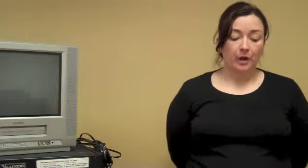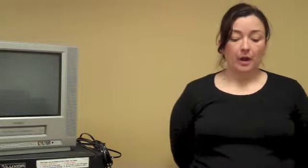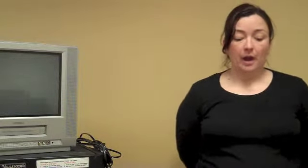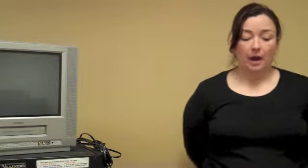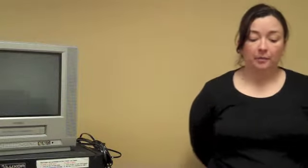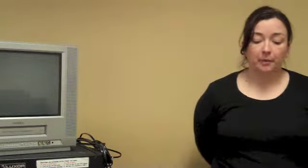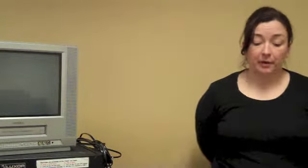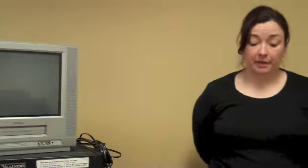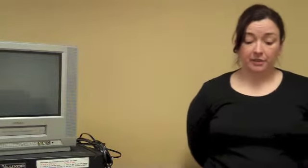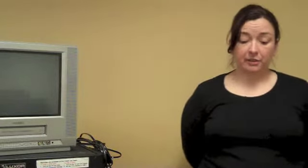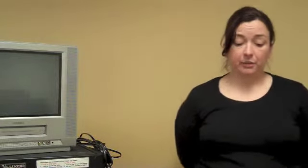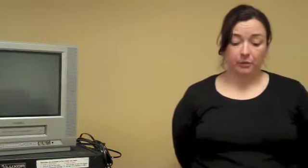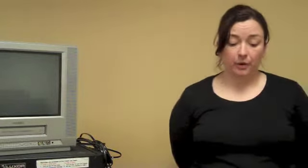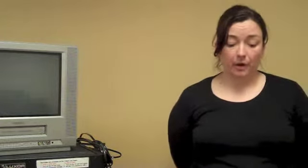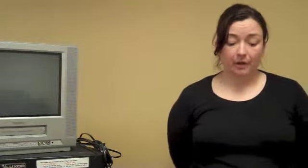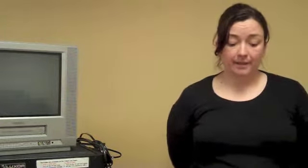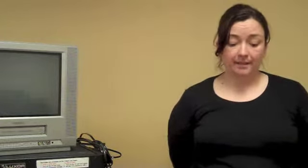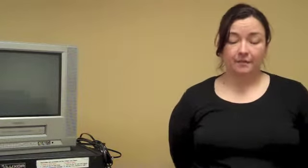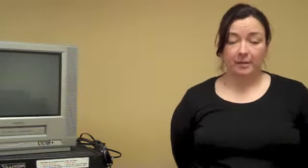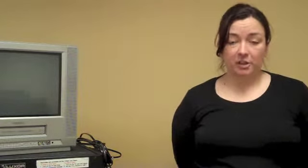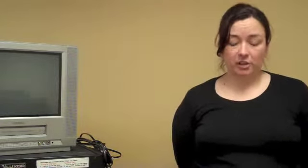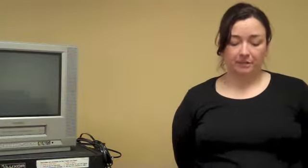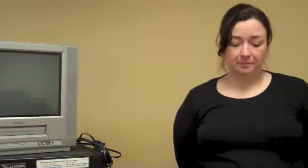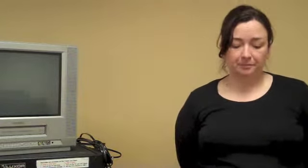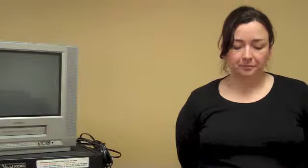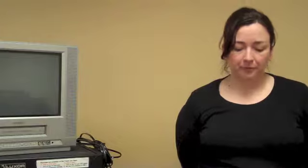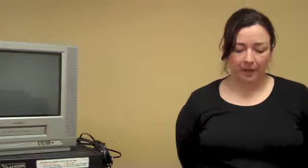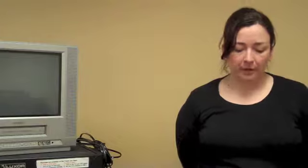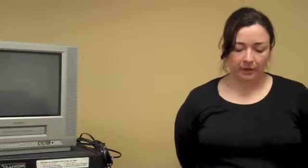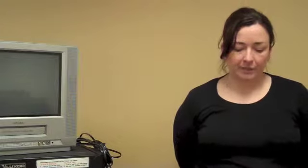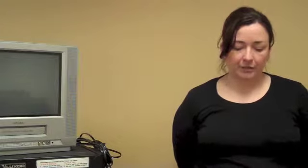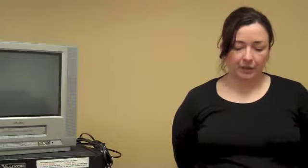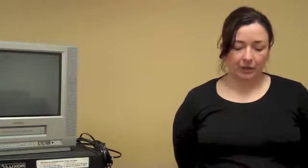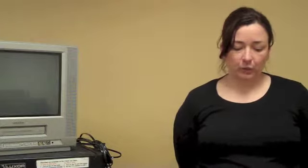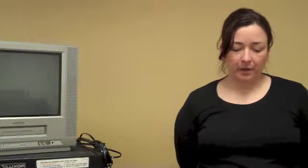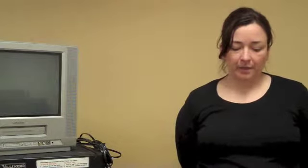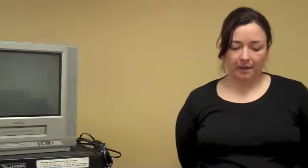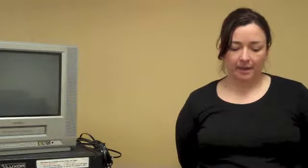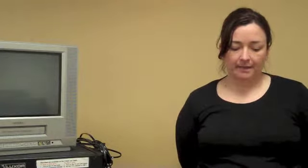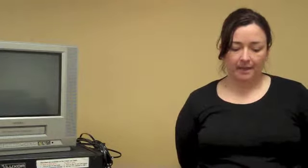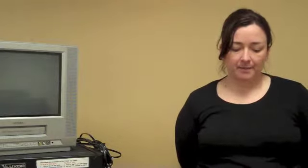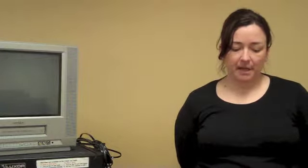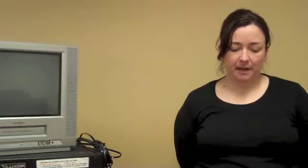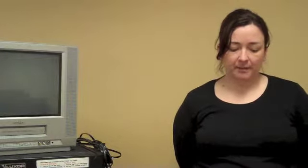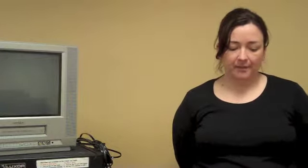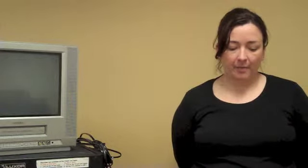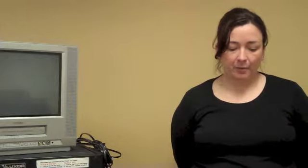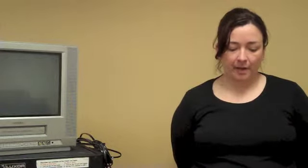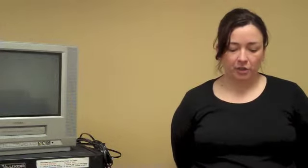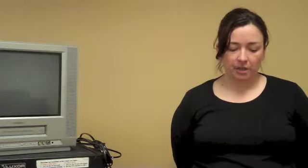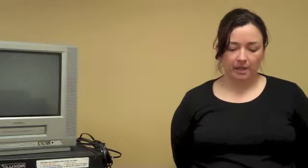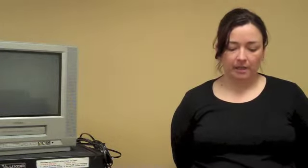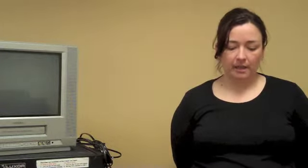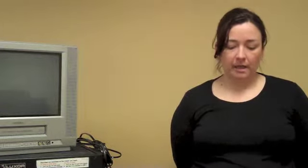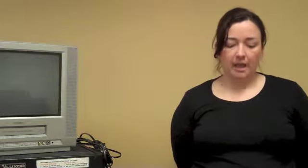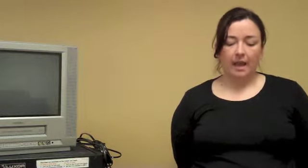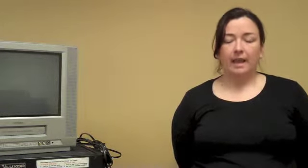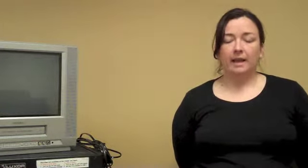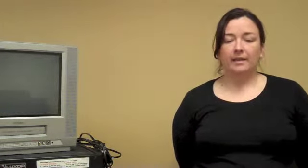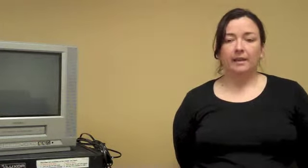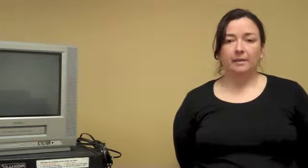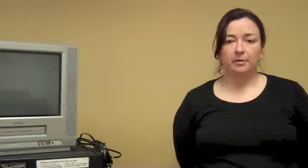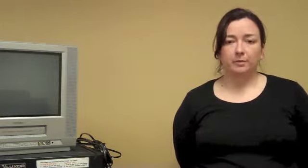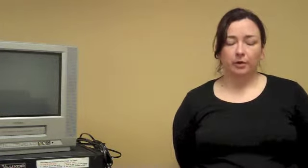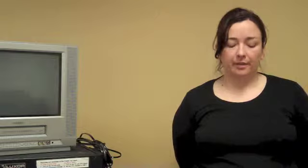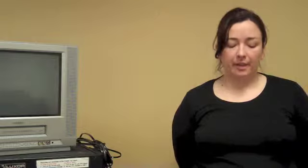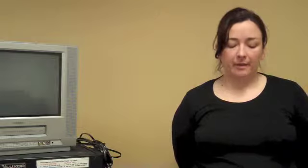are pertinent to this information. And we're going to start with the concept of evaporation.